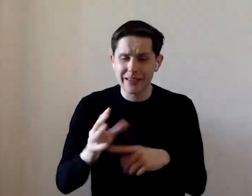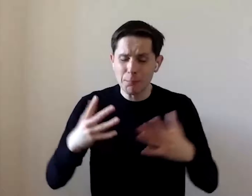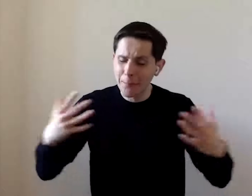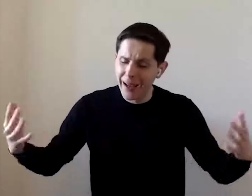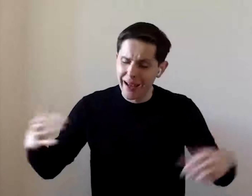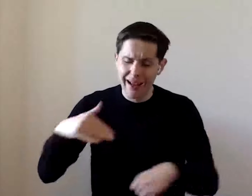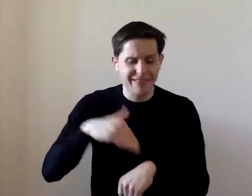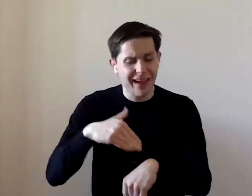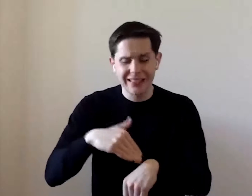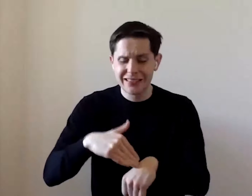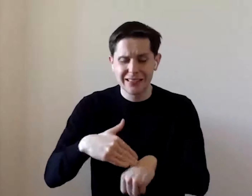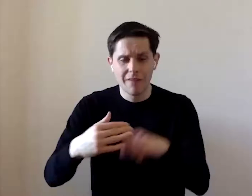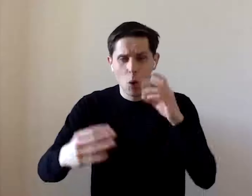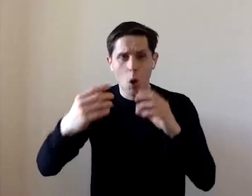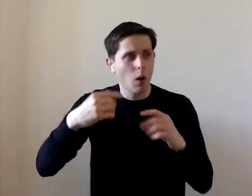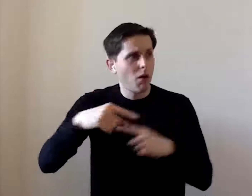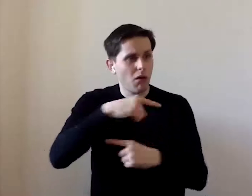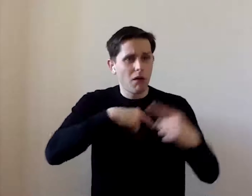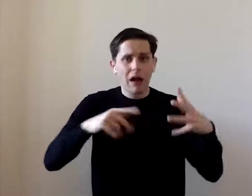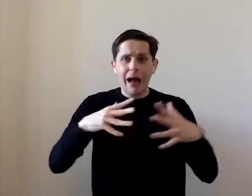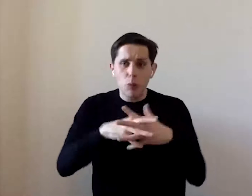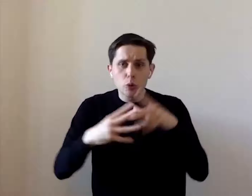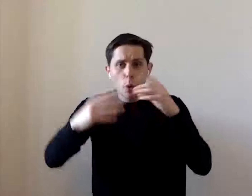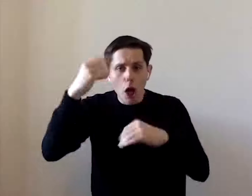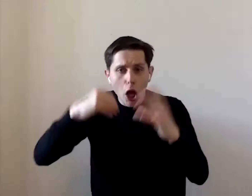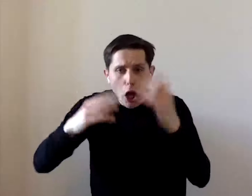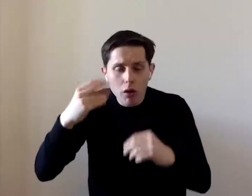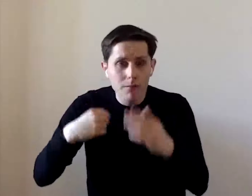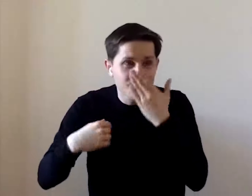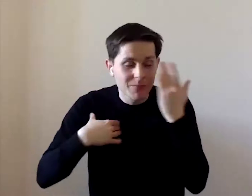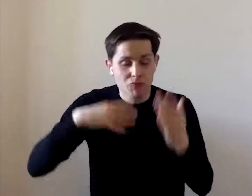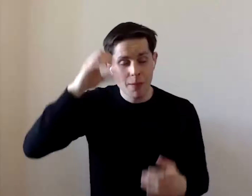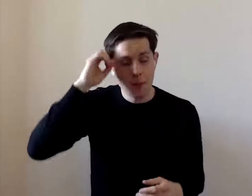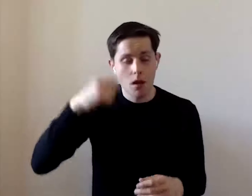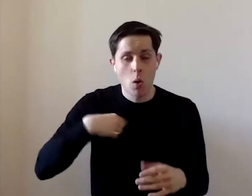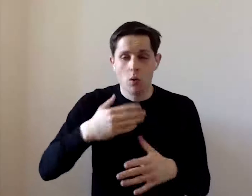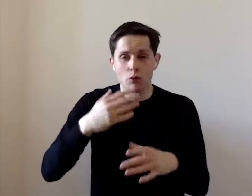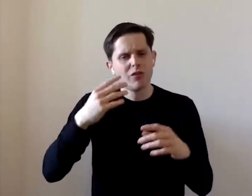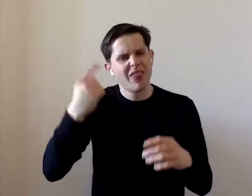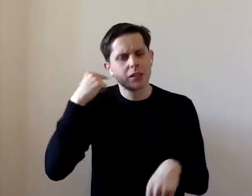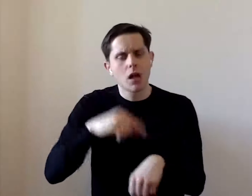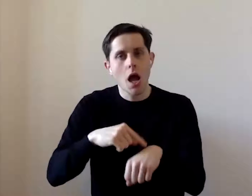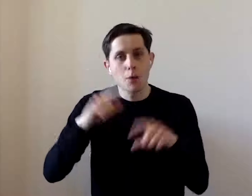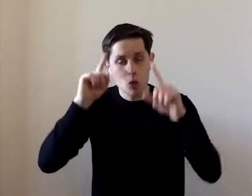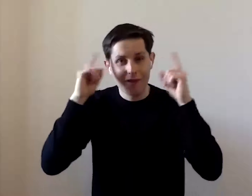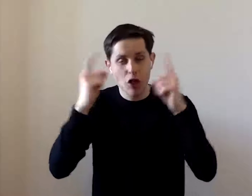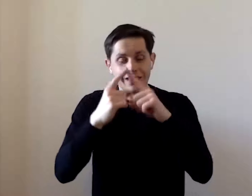I agree. COVID, wow, it was a huge impact, wasn't it, on our learning? And when I really think about the